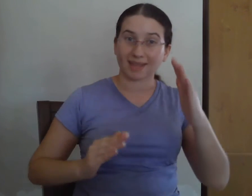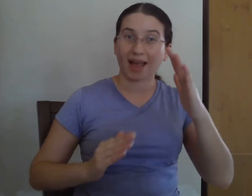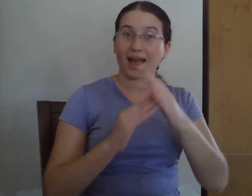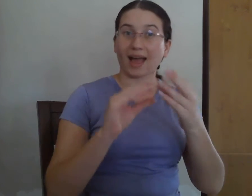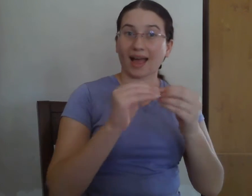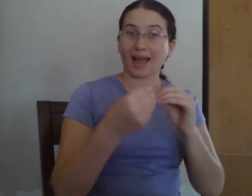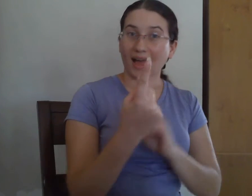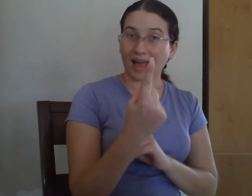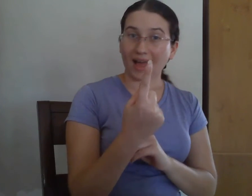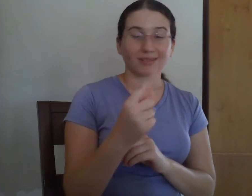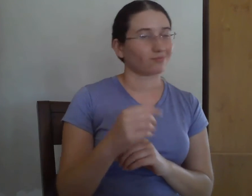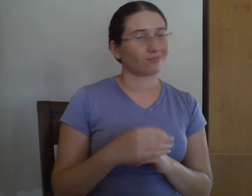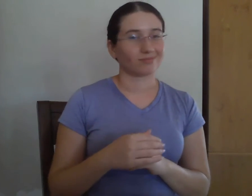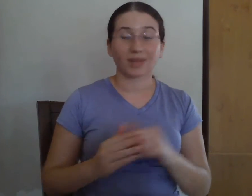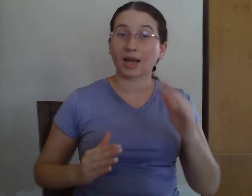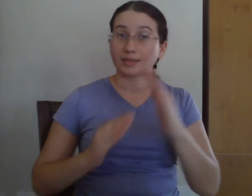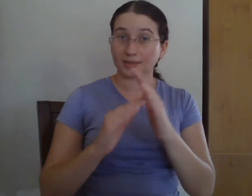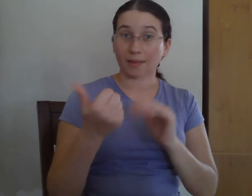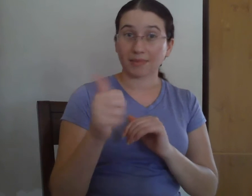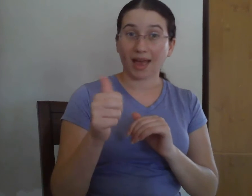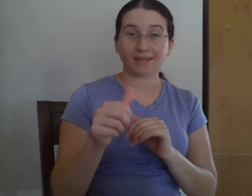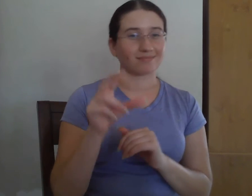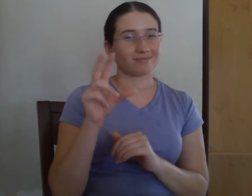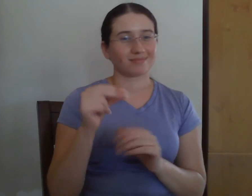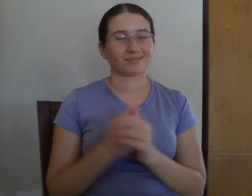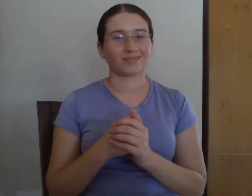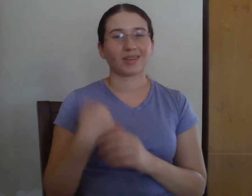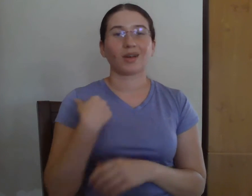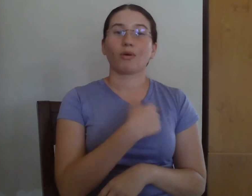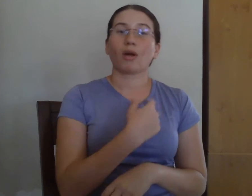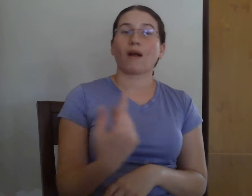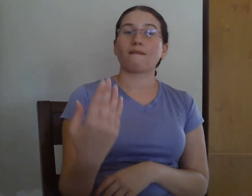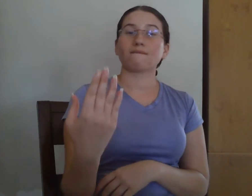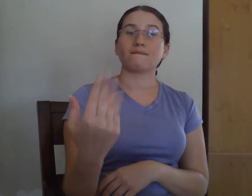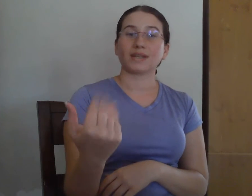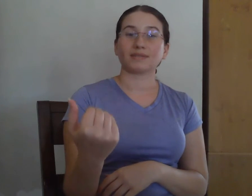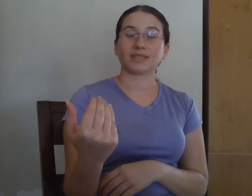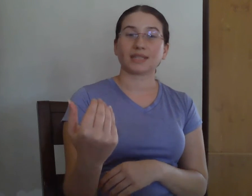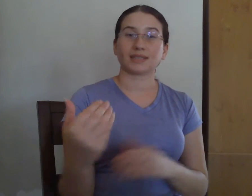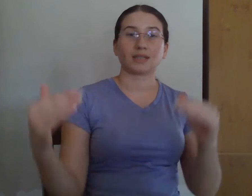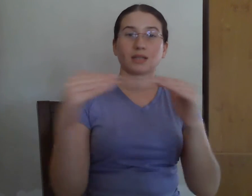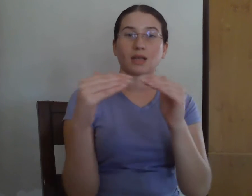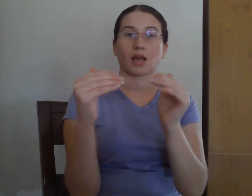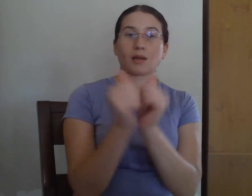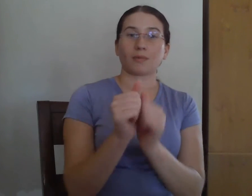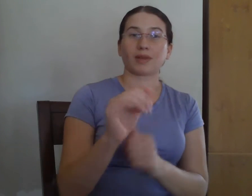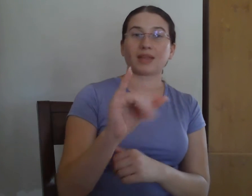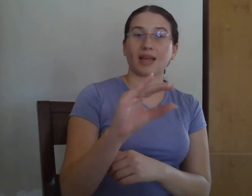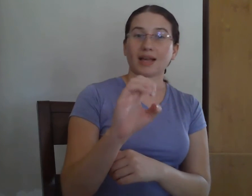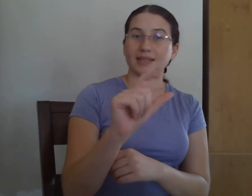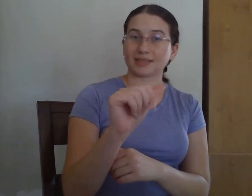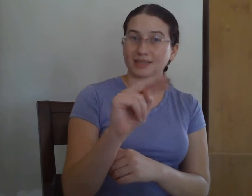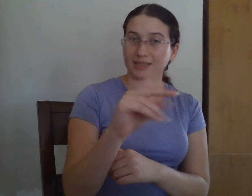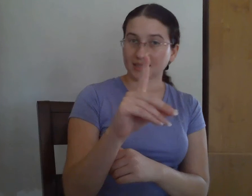tied for 15th with Iceland and Poland. Now, out of all the places that do better than